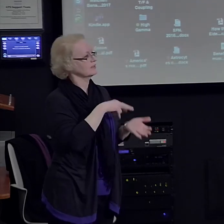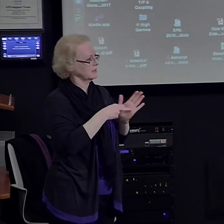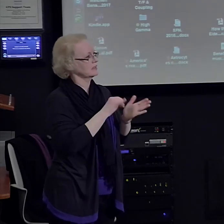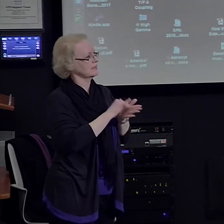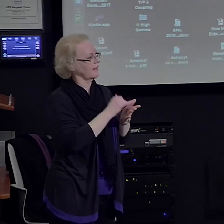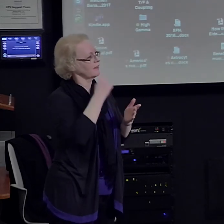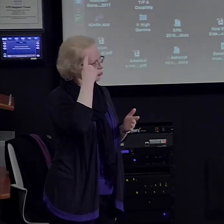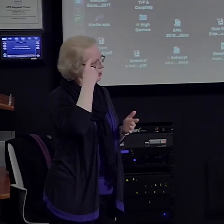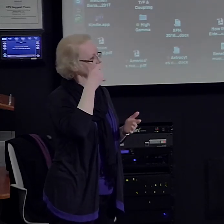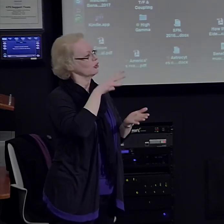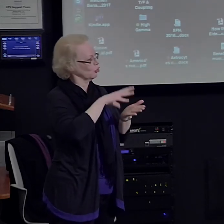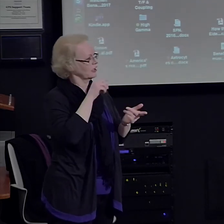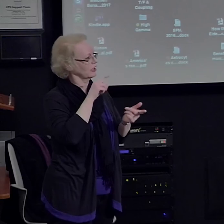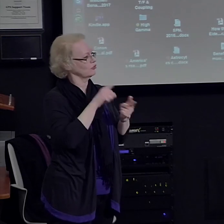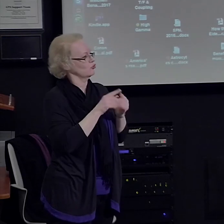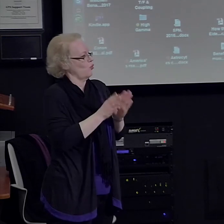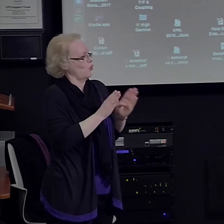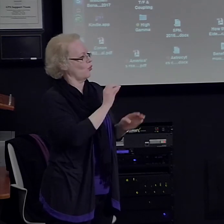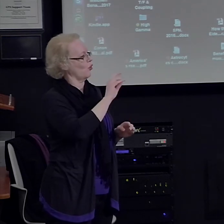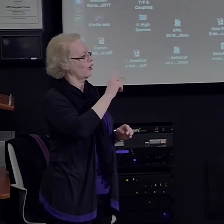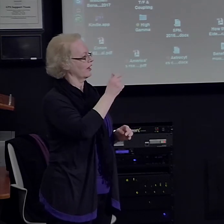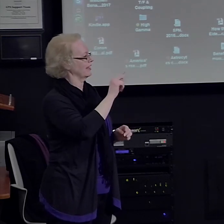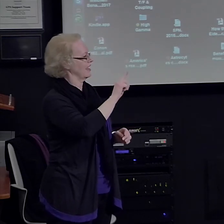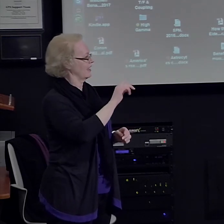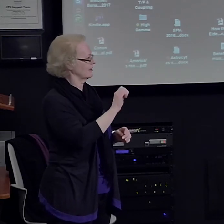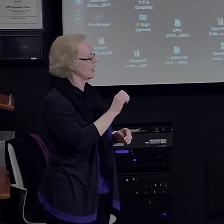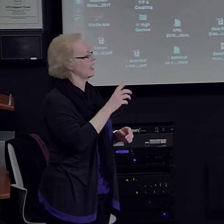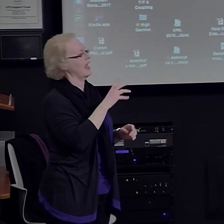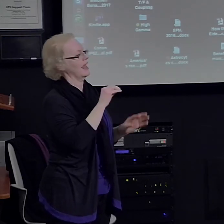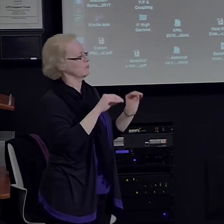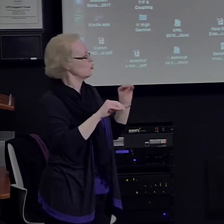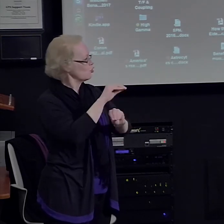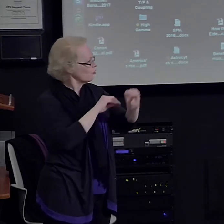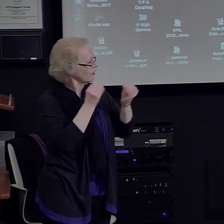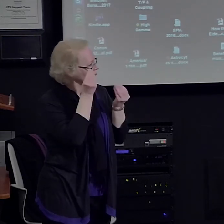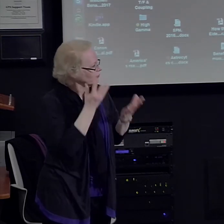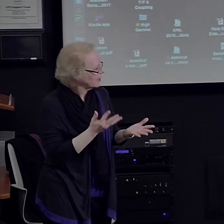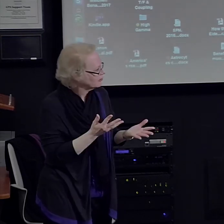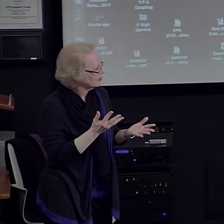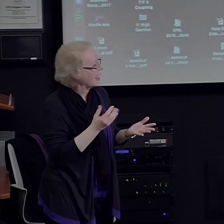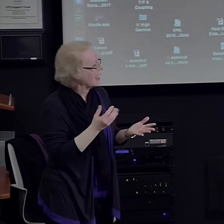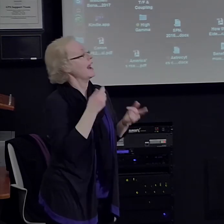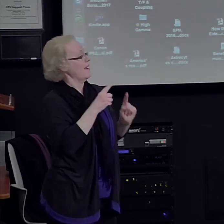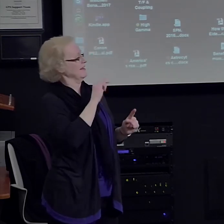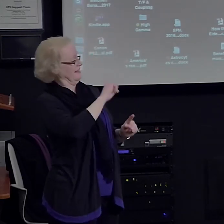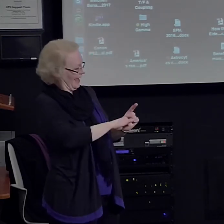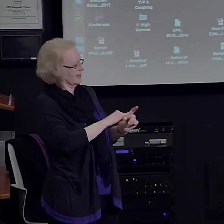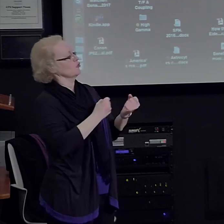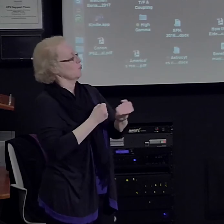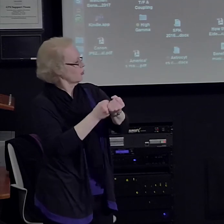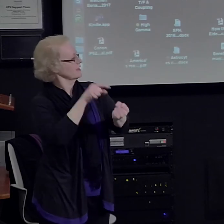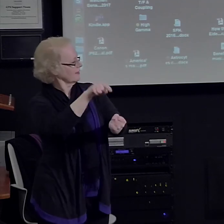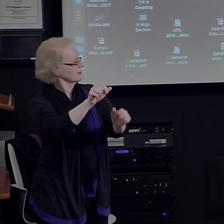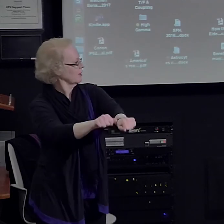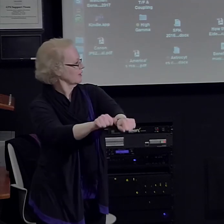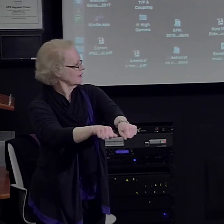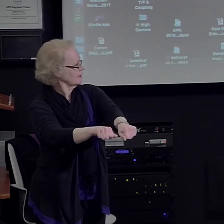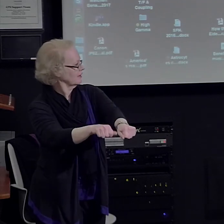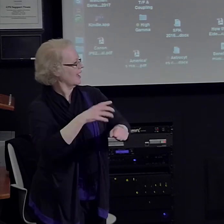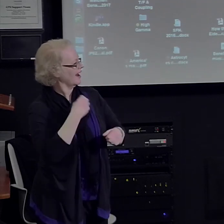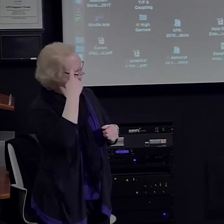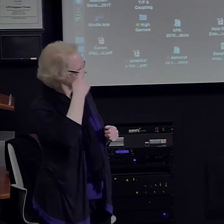learning to organize information and move it around in a way that supports that particular ability and i think this is kind of